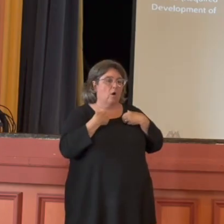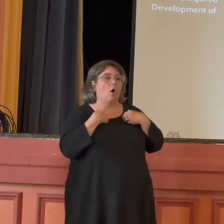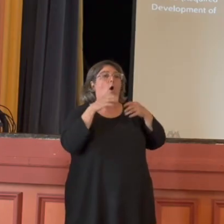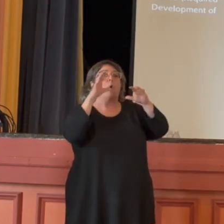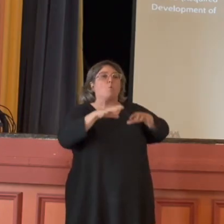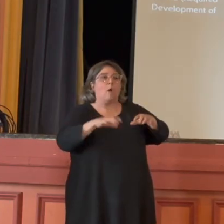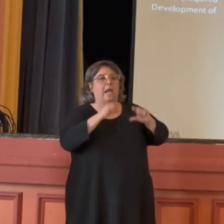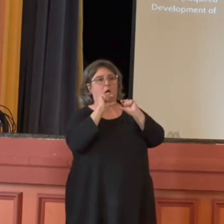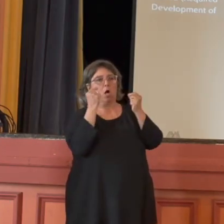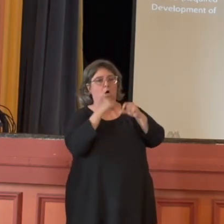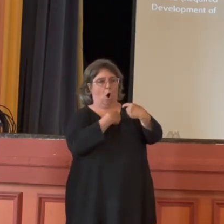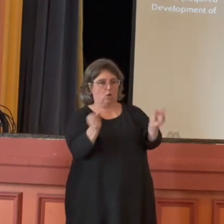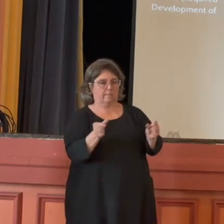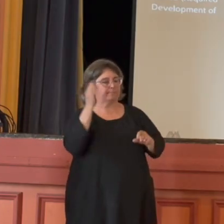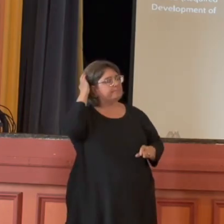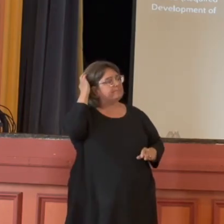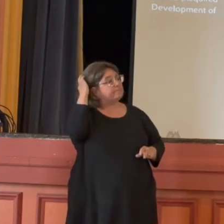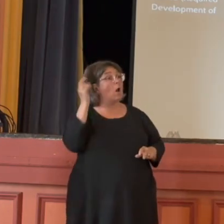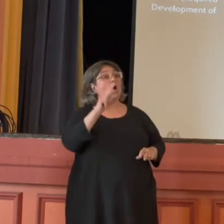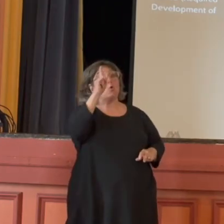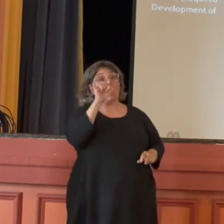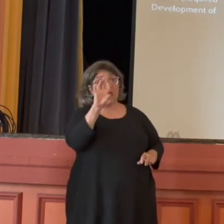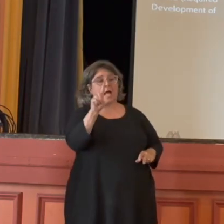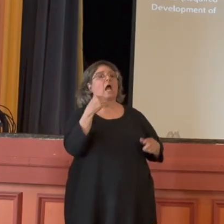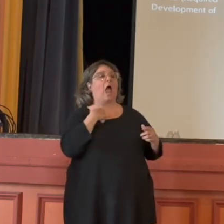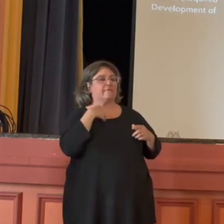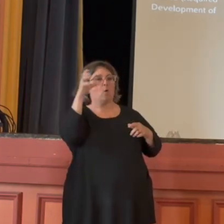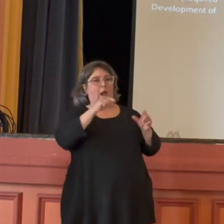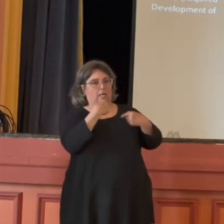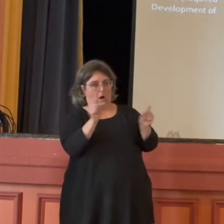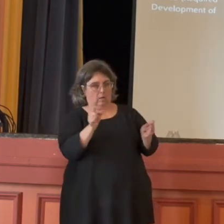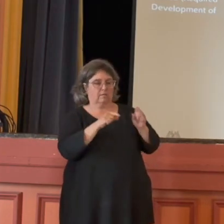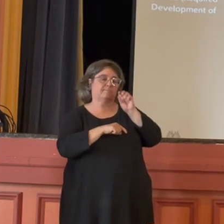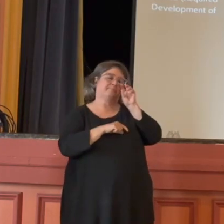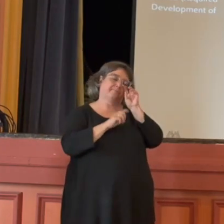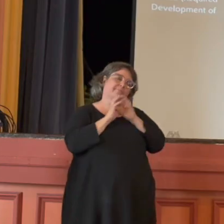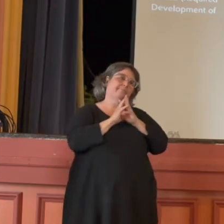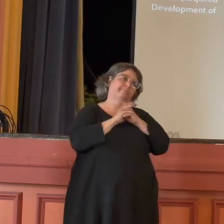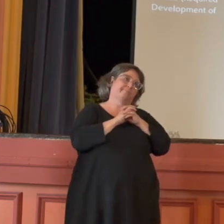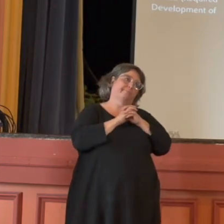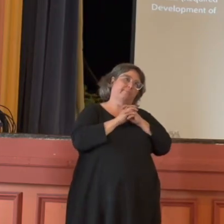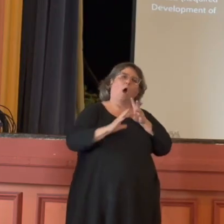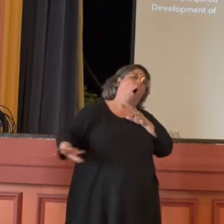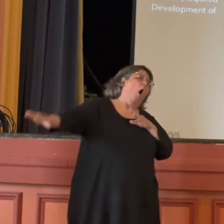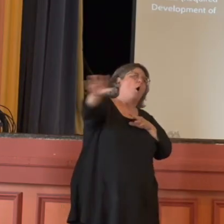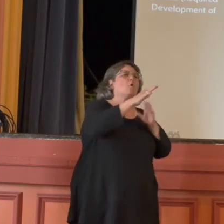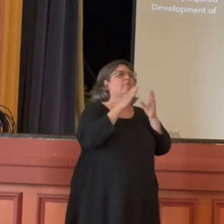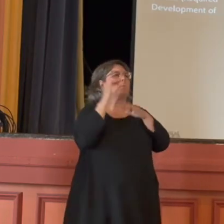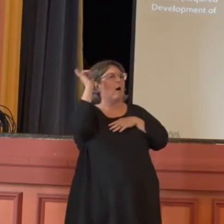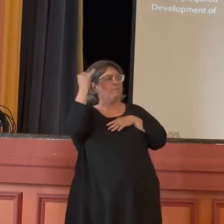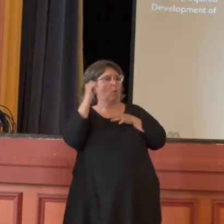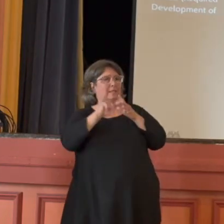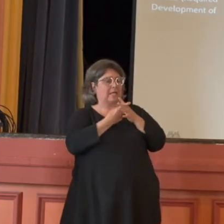gardens. And on Northland, there's rain gardens as well. And so throughout the city of Buffalo, we've started to